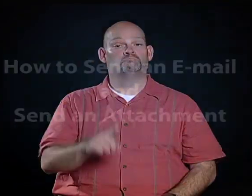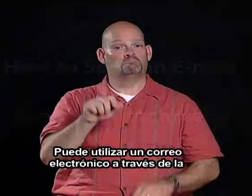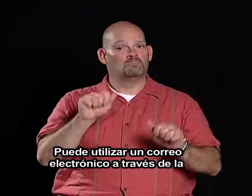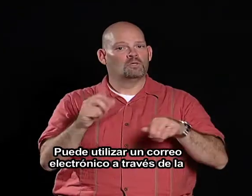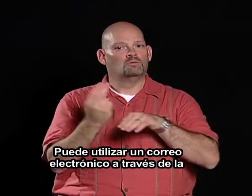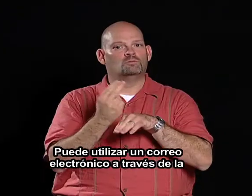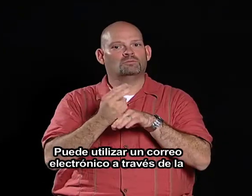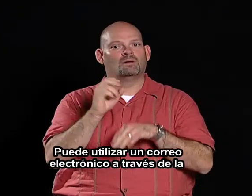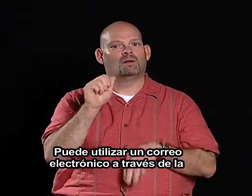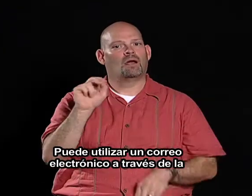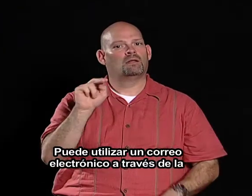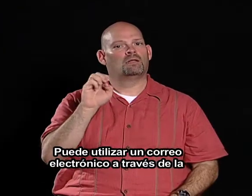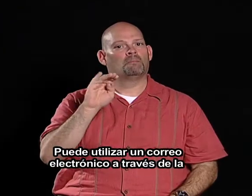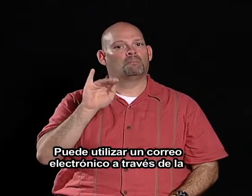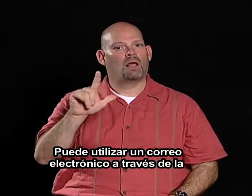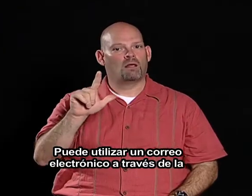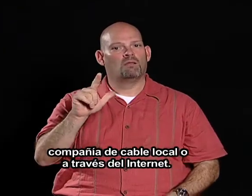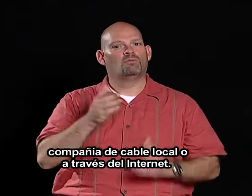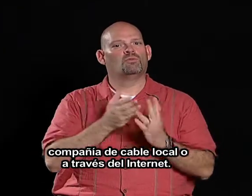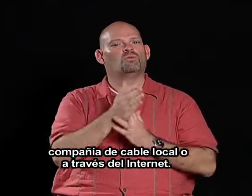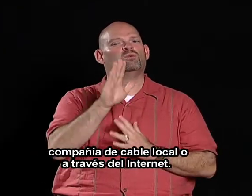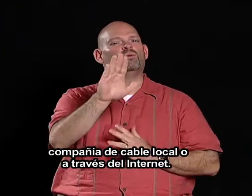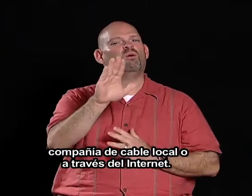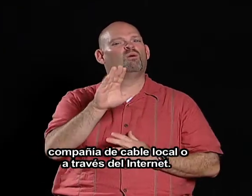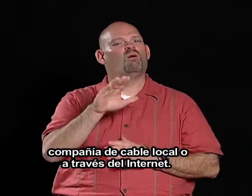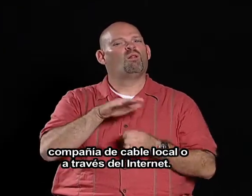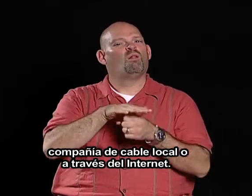You can use an email through the local cable company